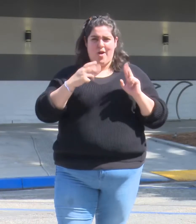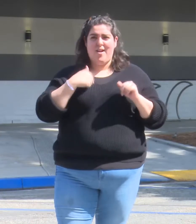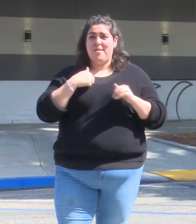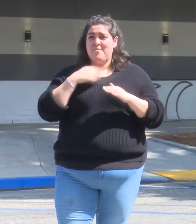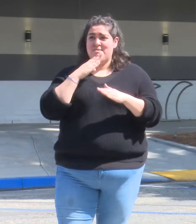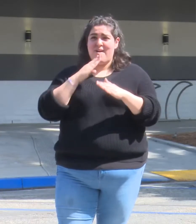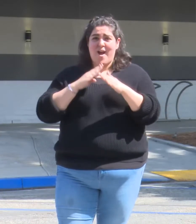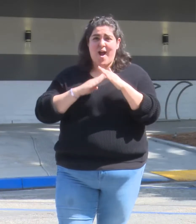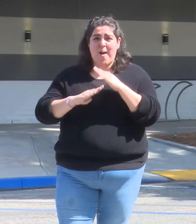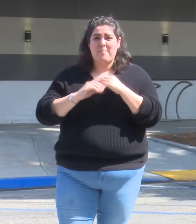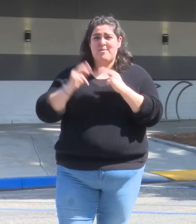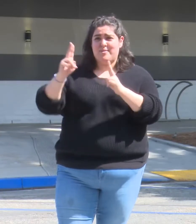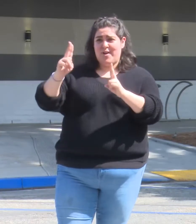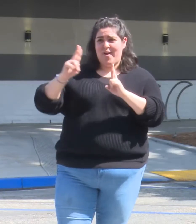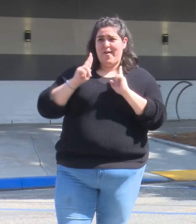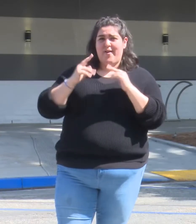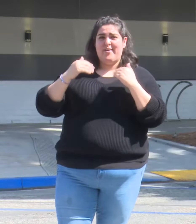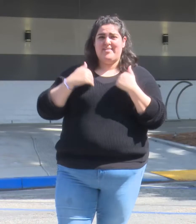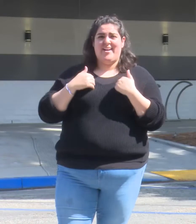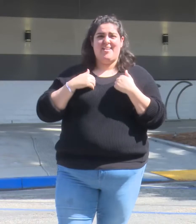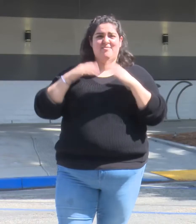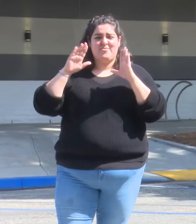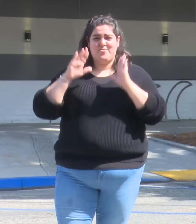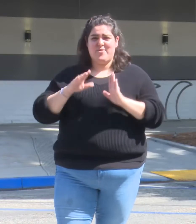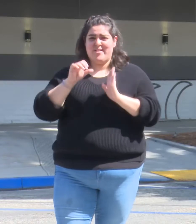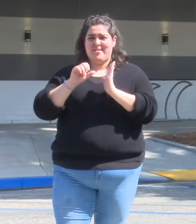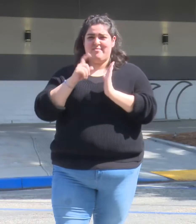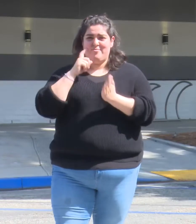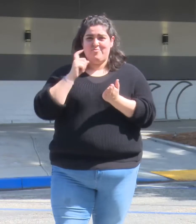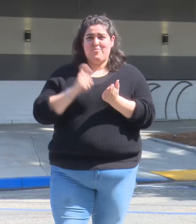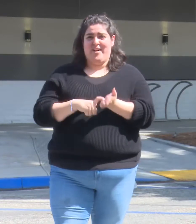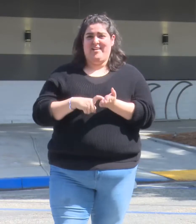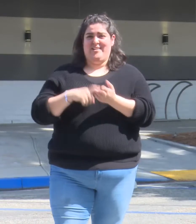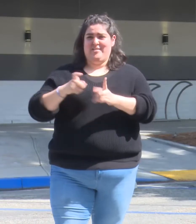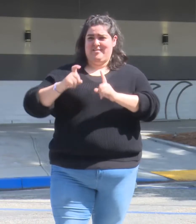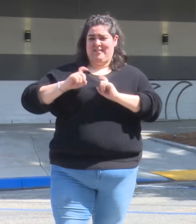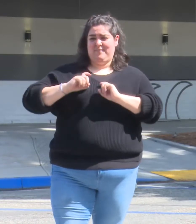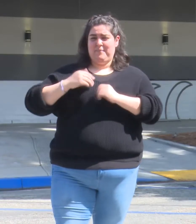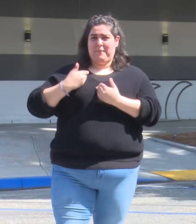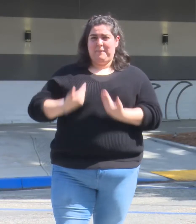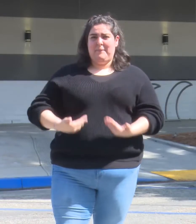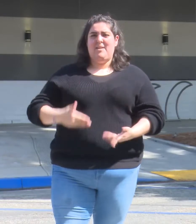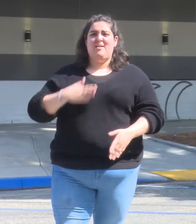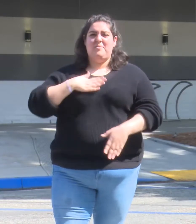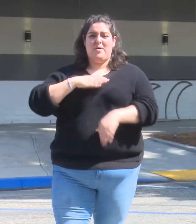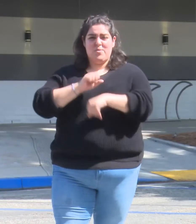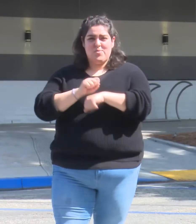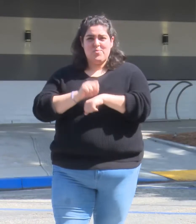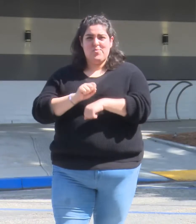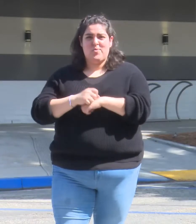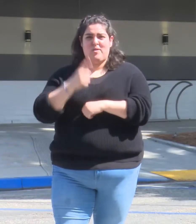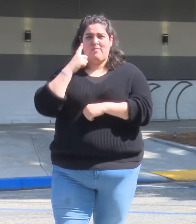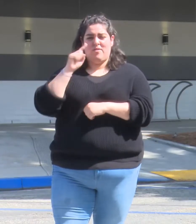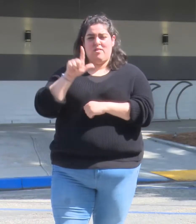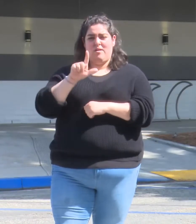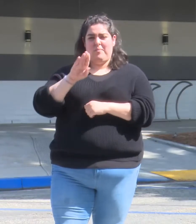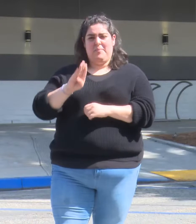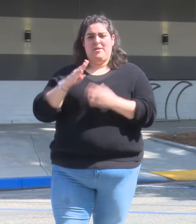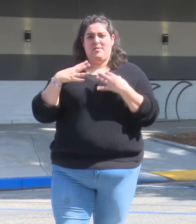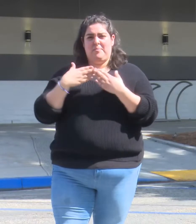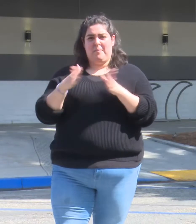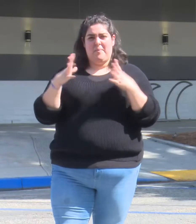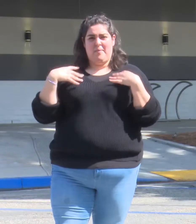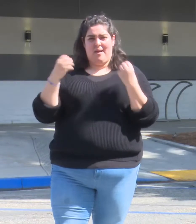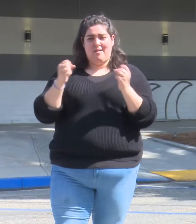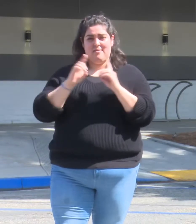and honored to have such a great recognition bestowed upon me and the work of the Long Beach Public Health Department.